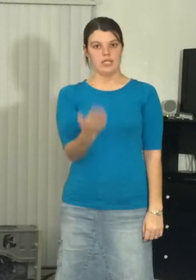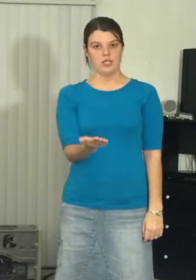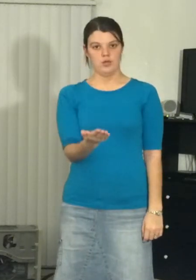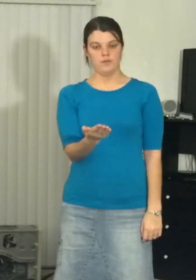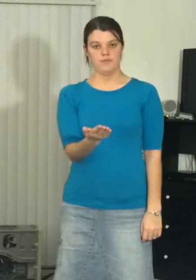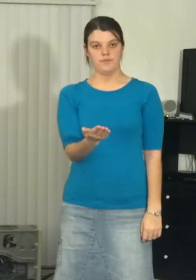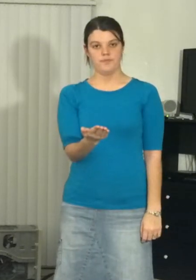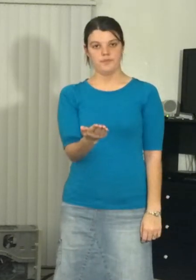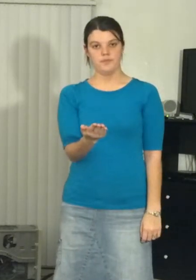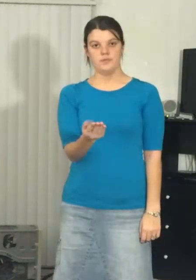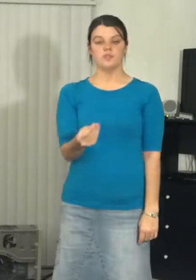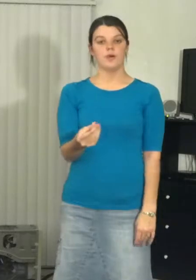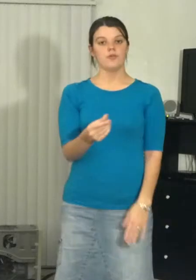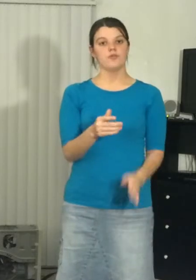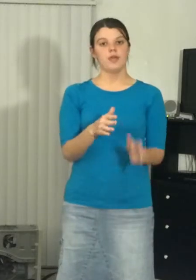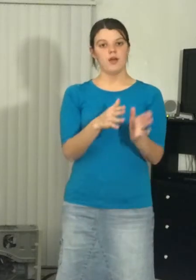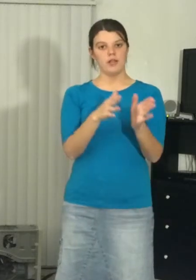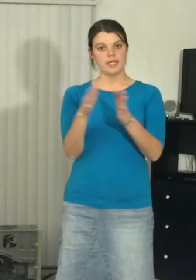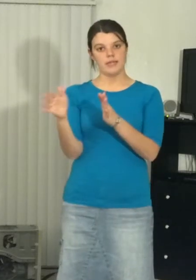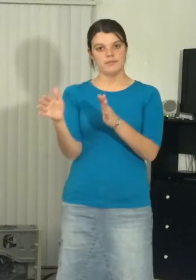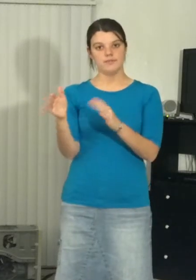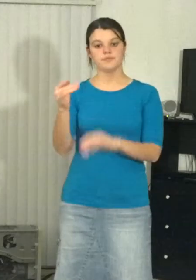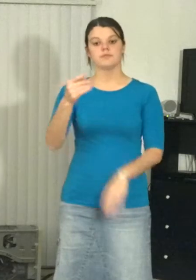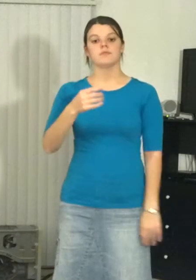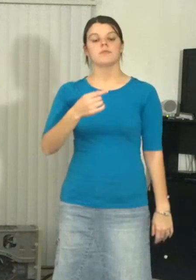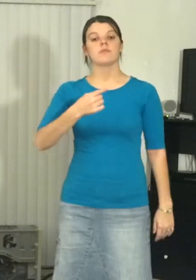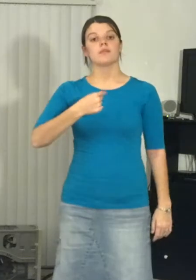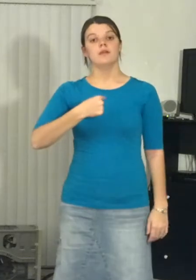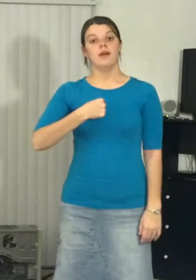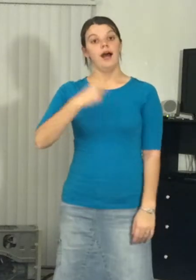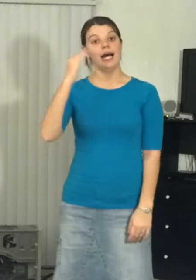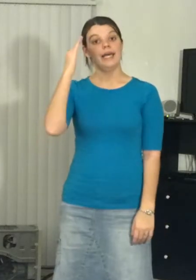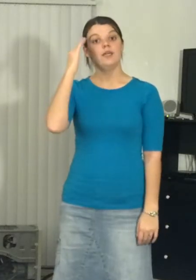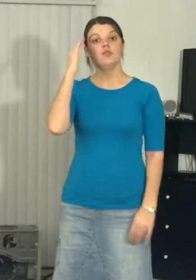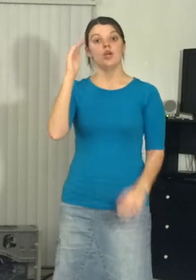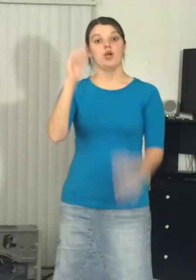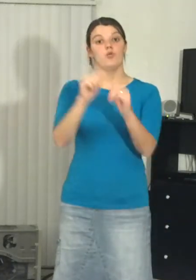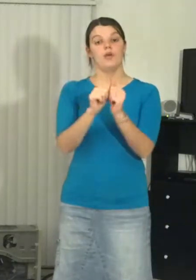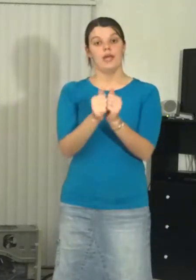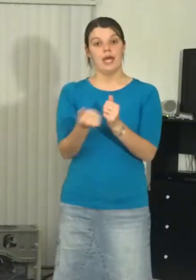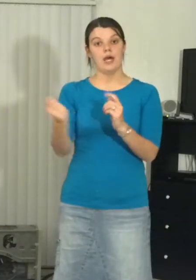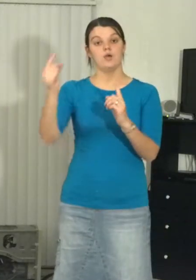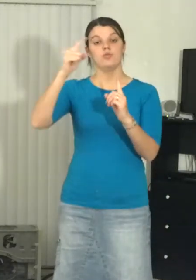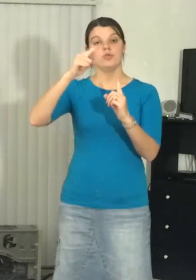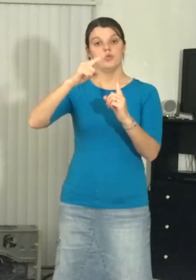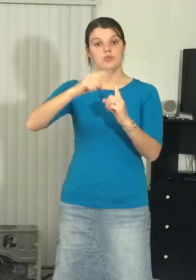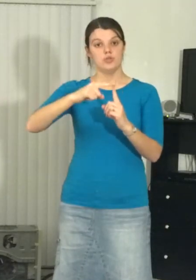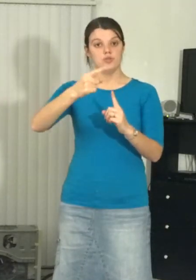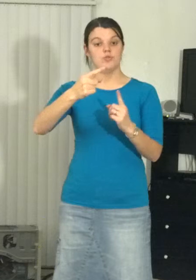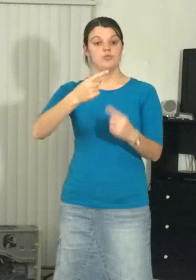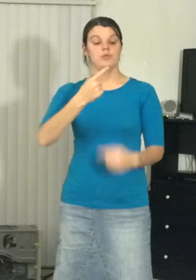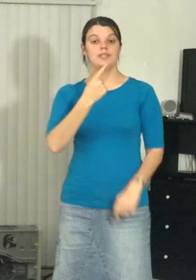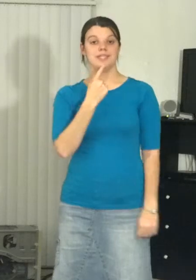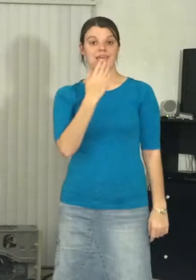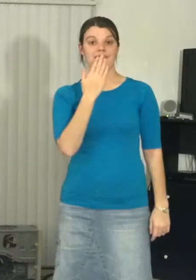you. So I'll go through that all again. I know how to say